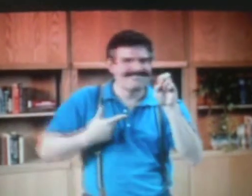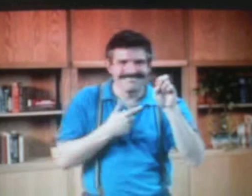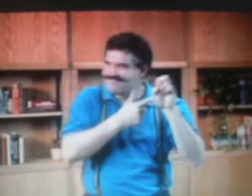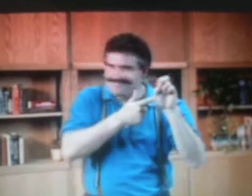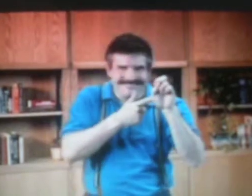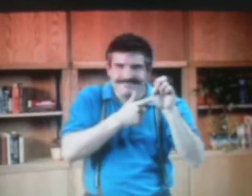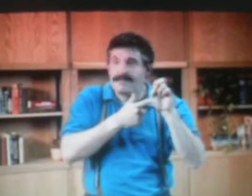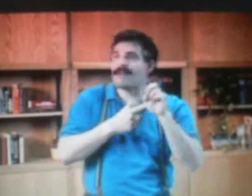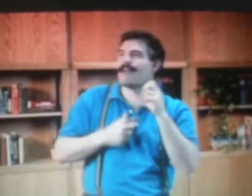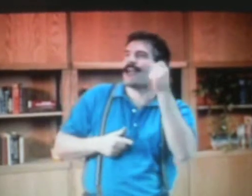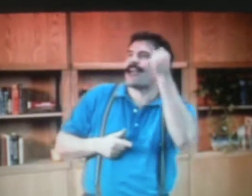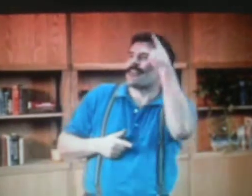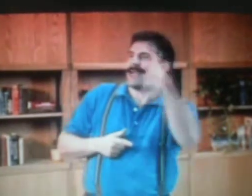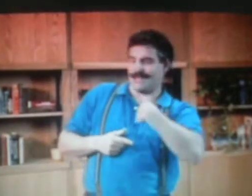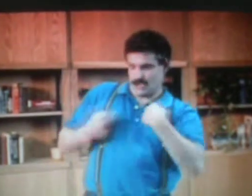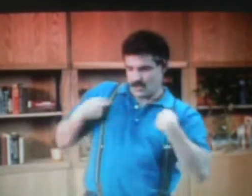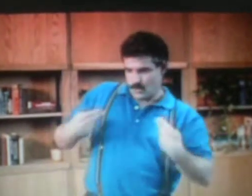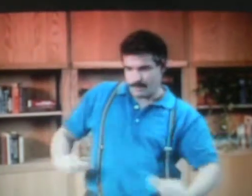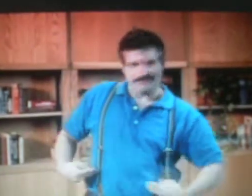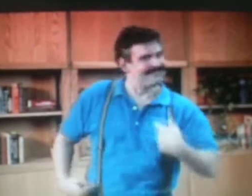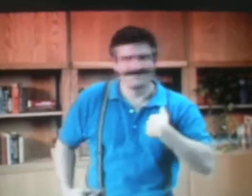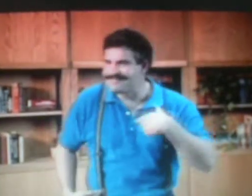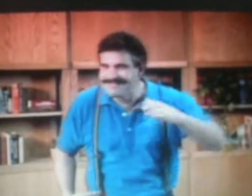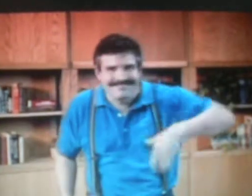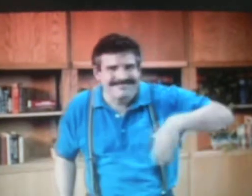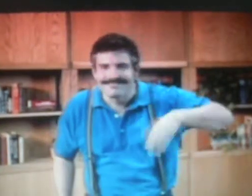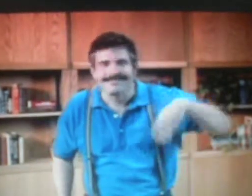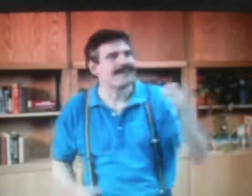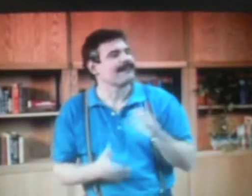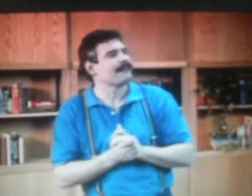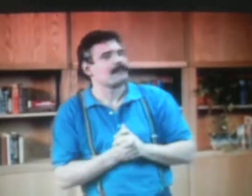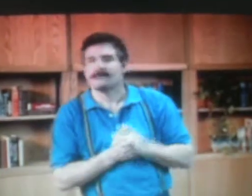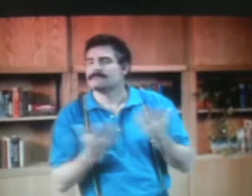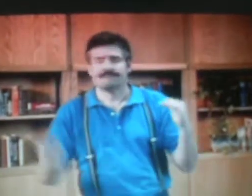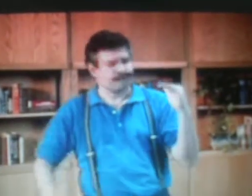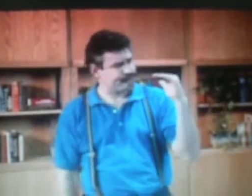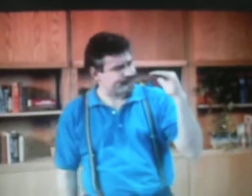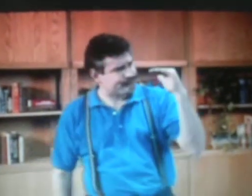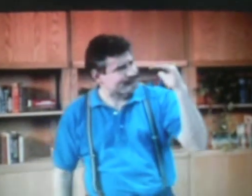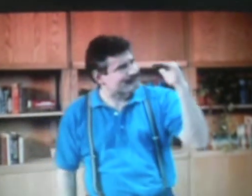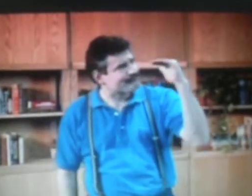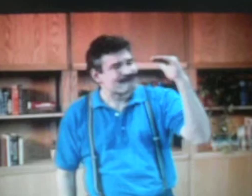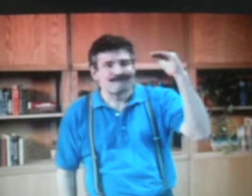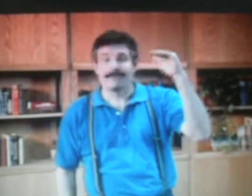I didn't realize the values of understanding of a human being.